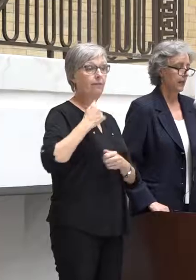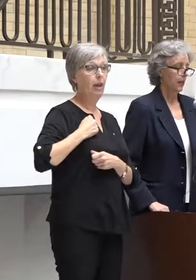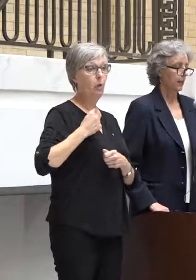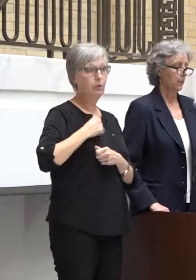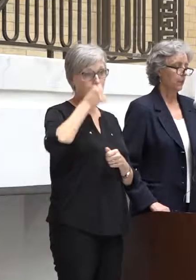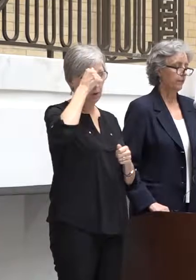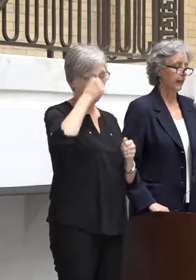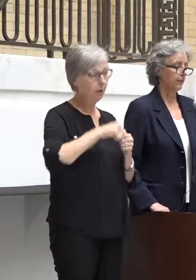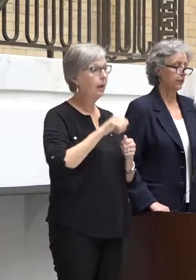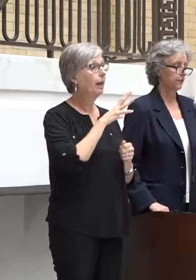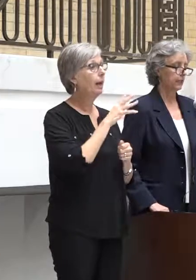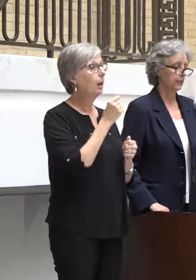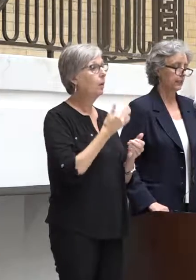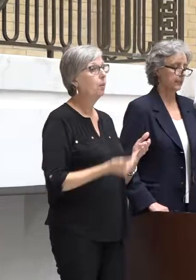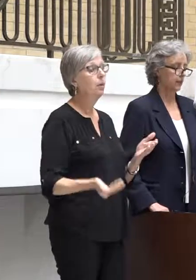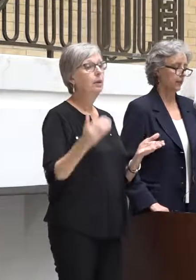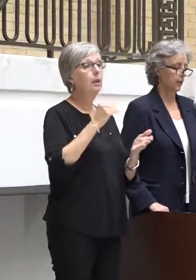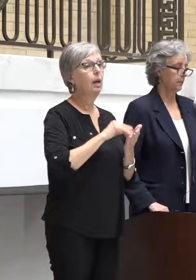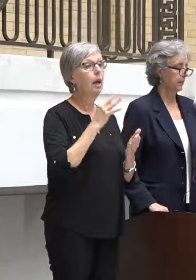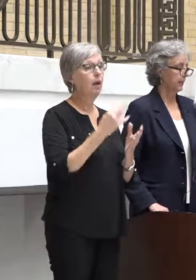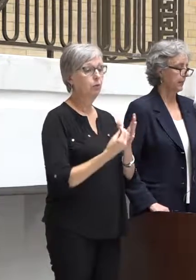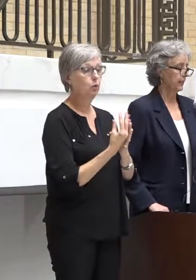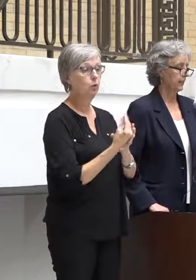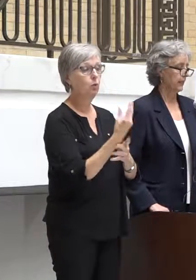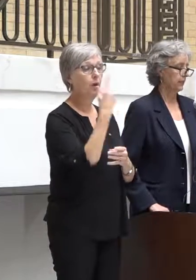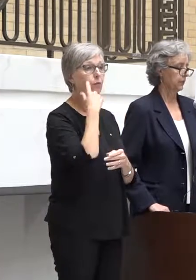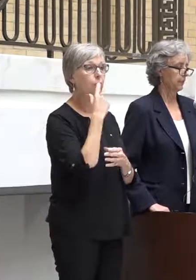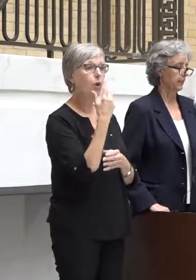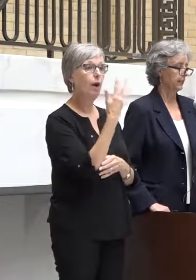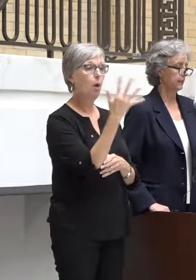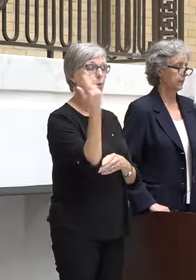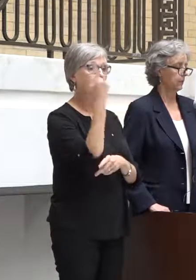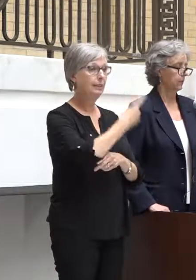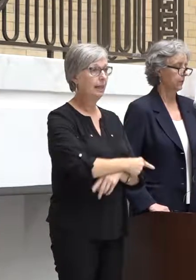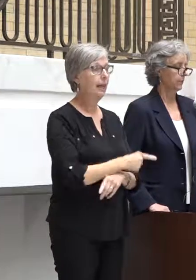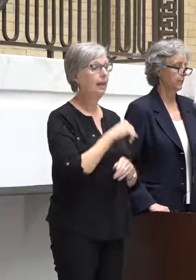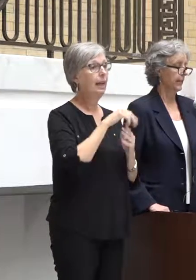Memorial, and the revival of seedlings for Arbor Day at the Ashland